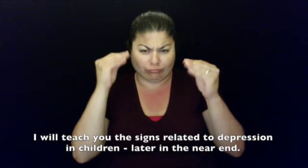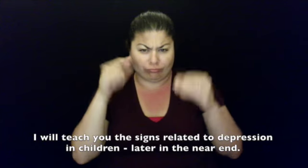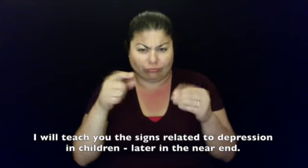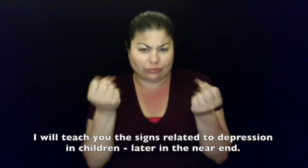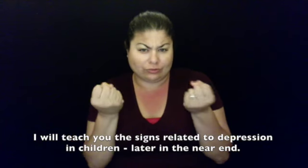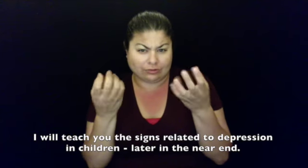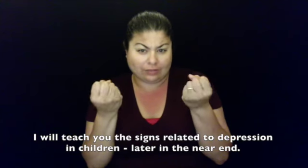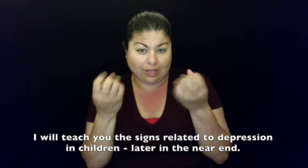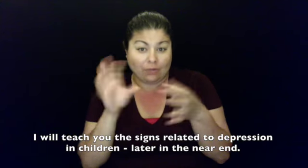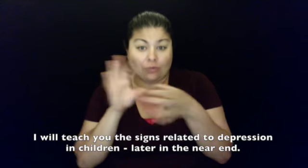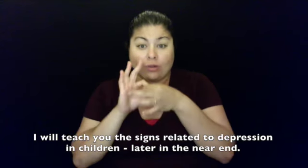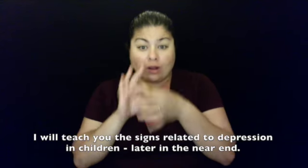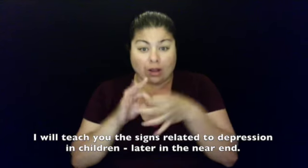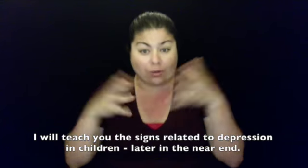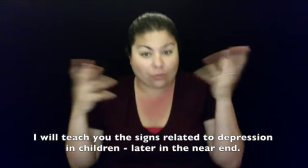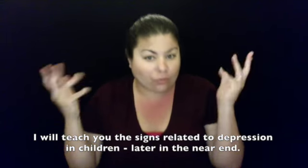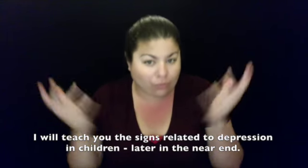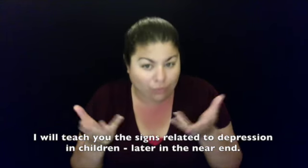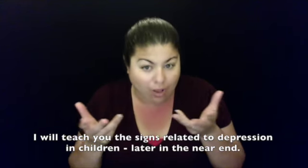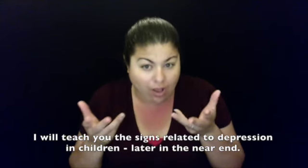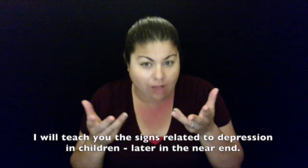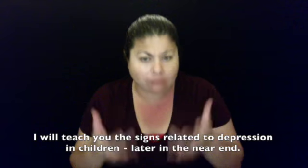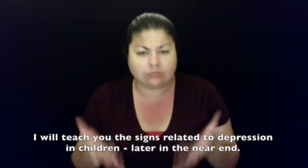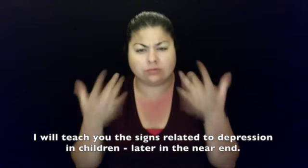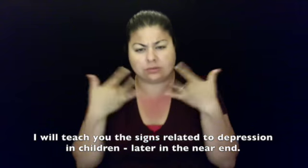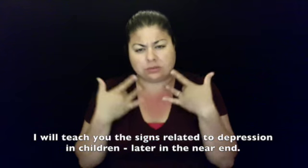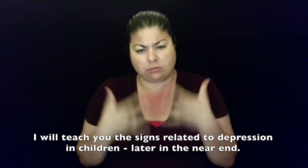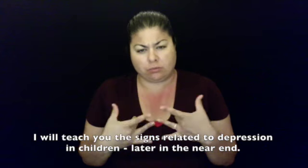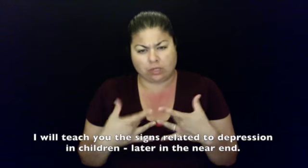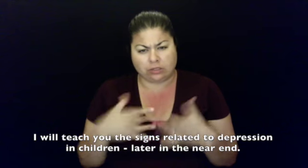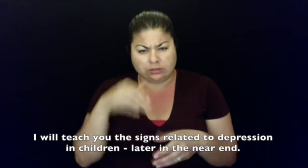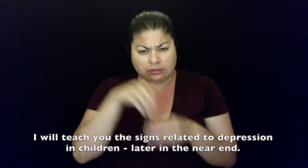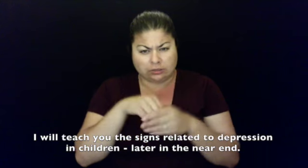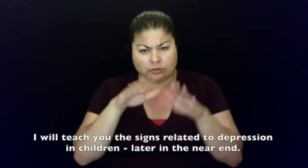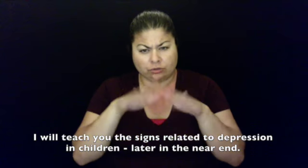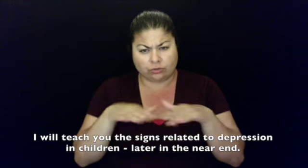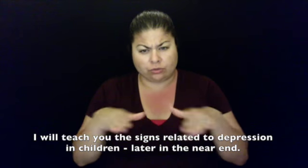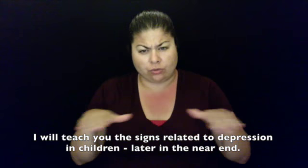I will teach you signs related to depression in children later near the end.